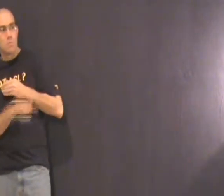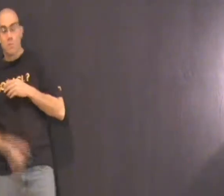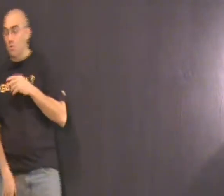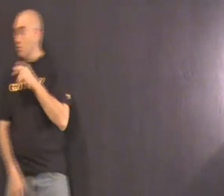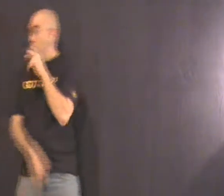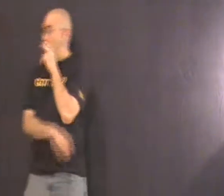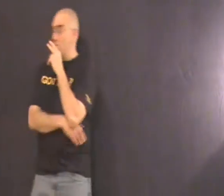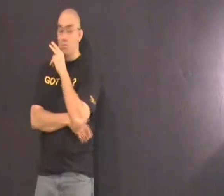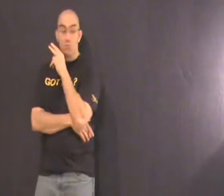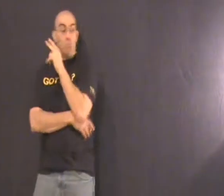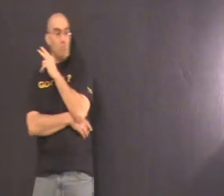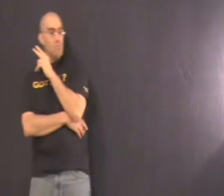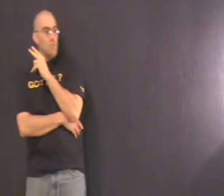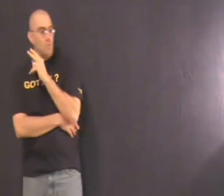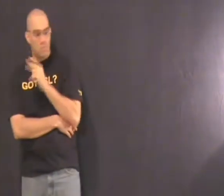"Hey, new cat.